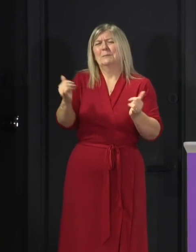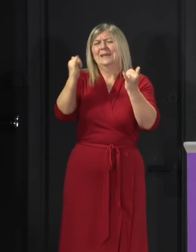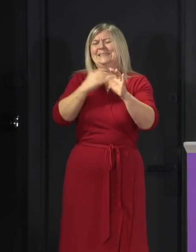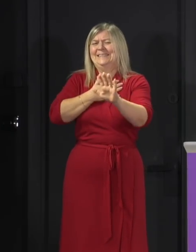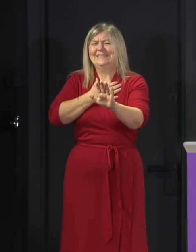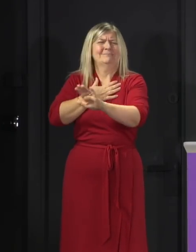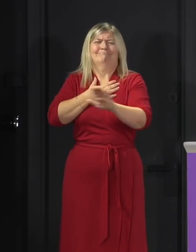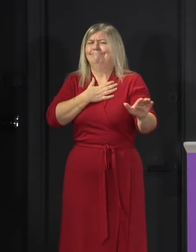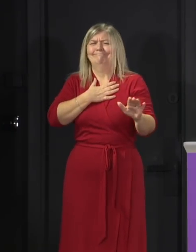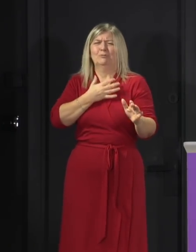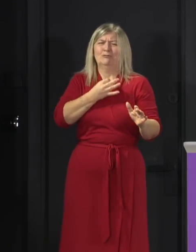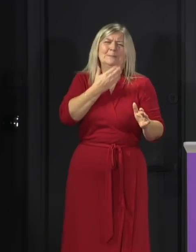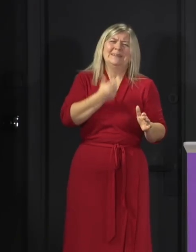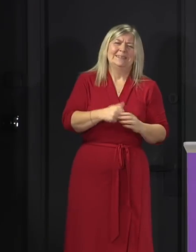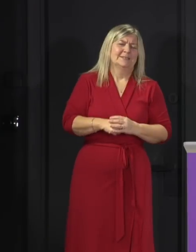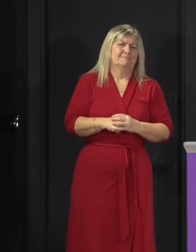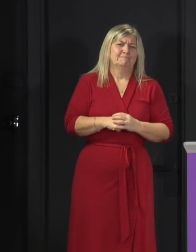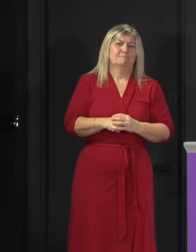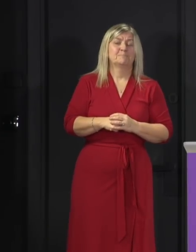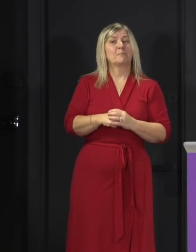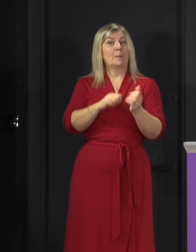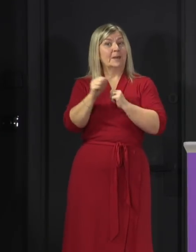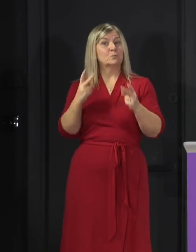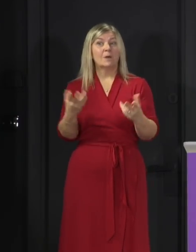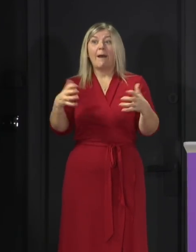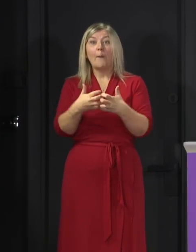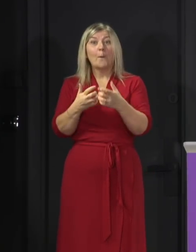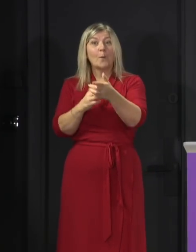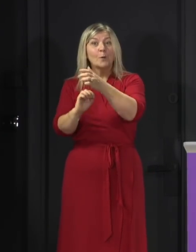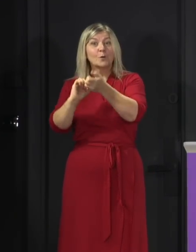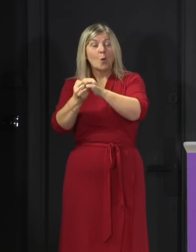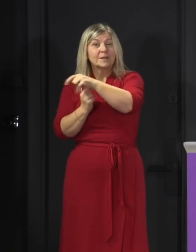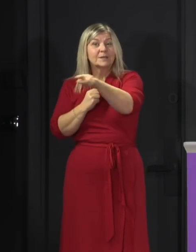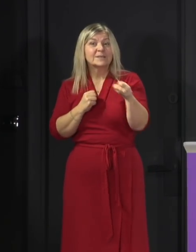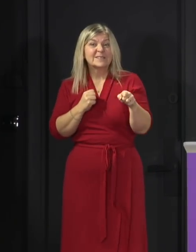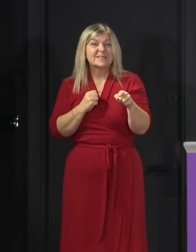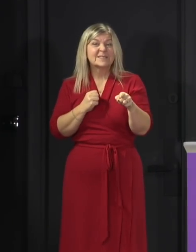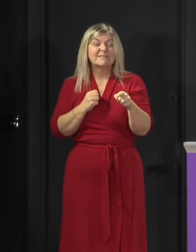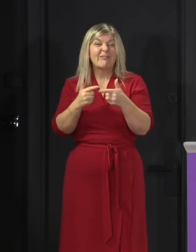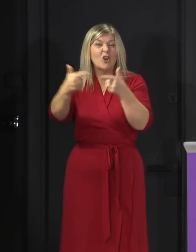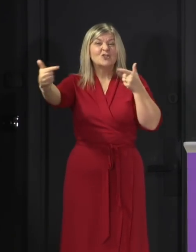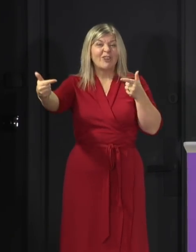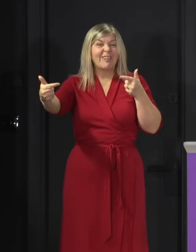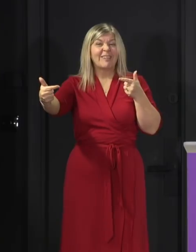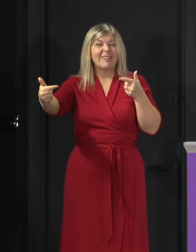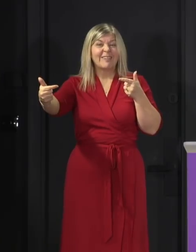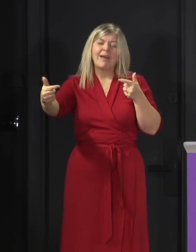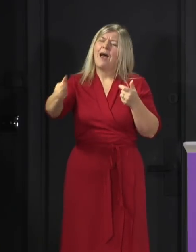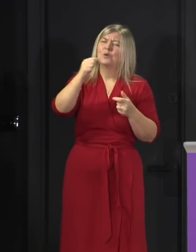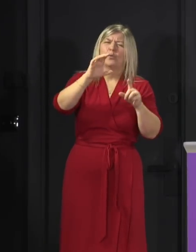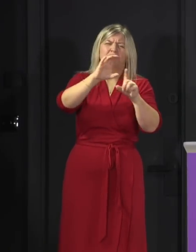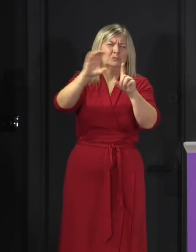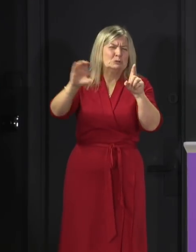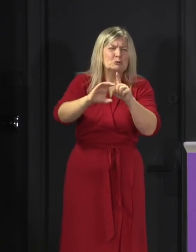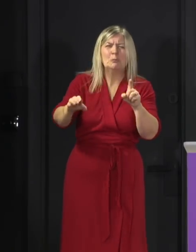these risks. By far the best way of marking Christmas with your colleagues this year is to do it virtually. It is not as much fun,